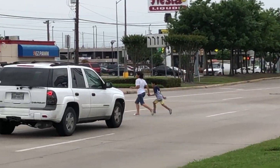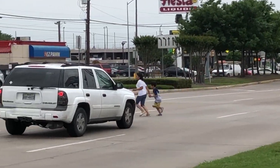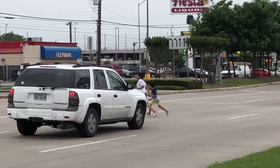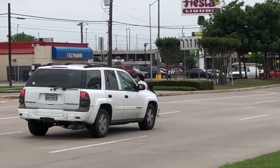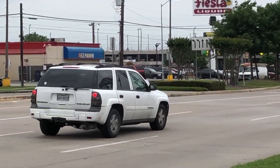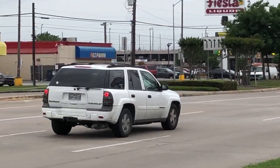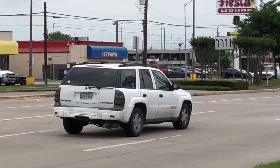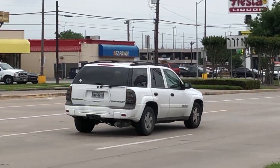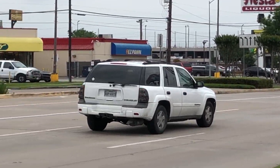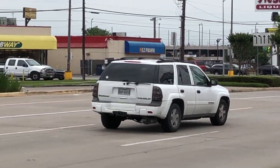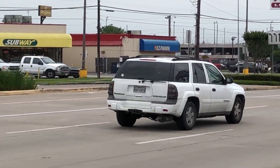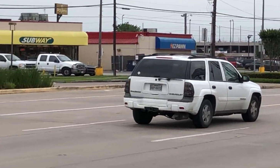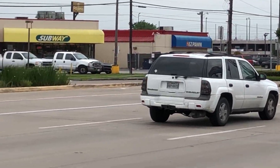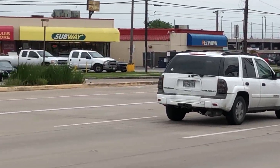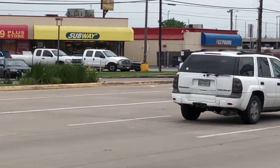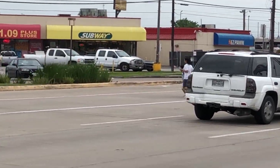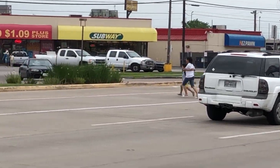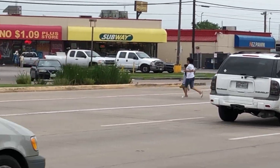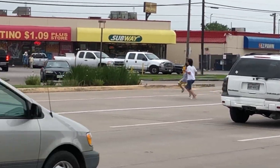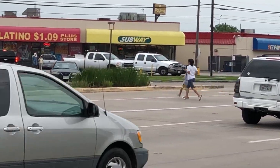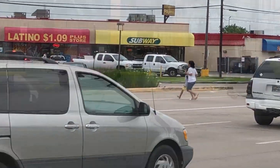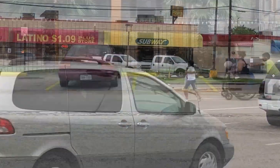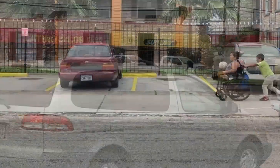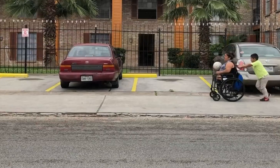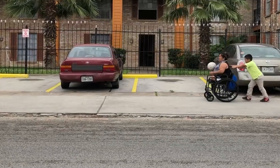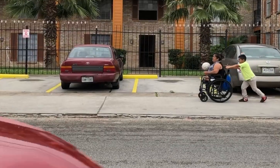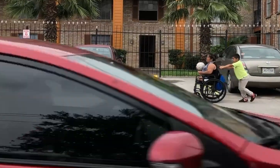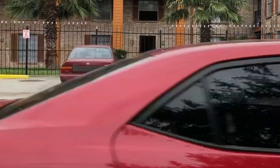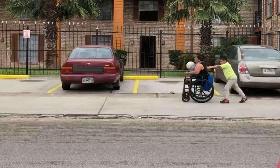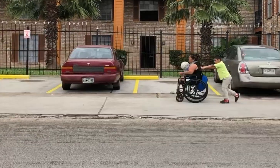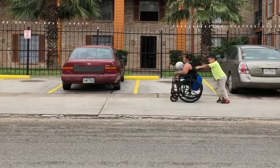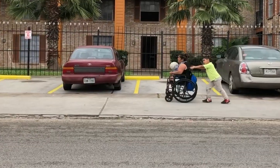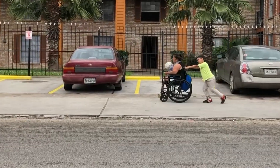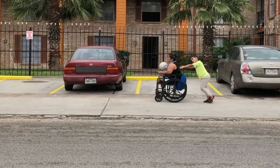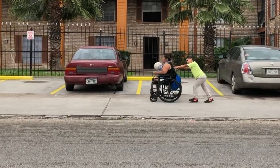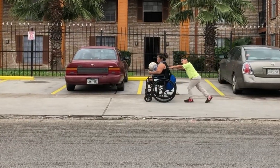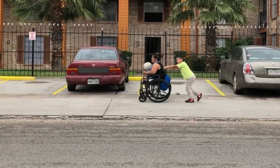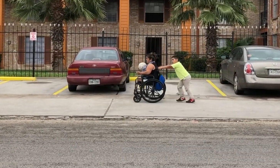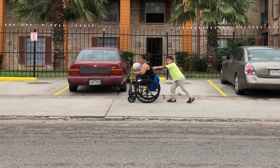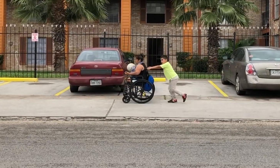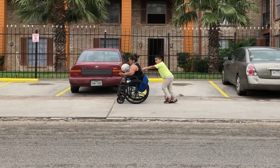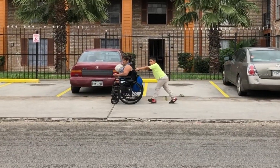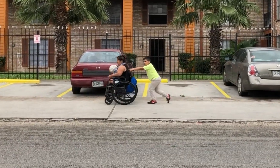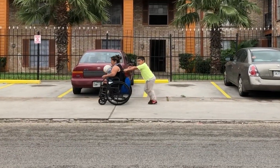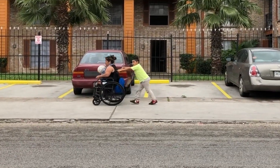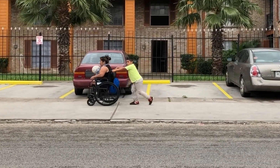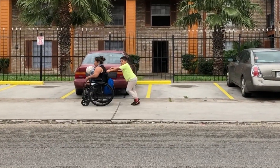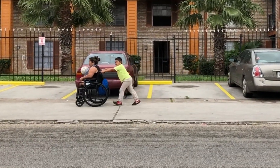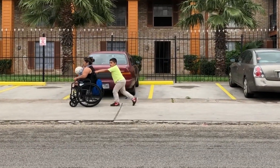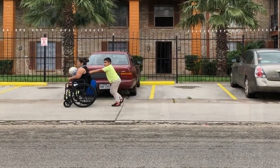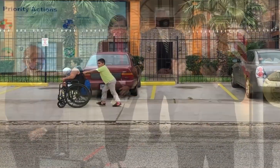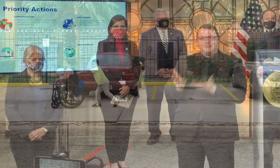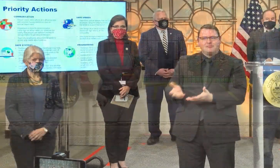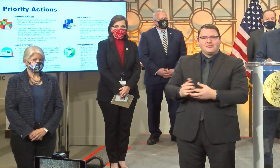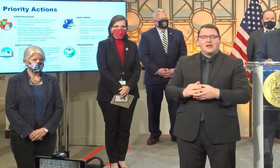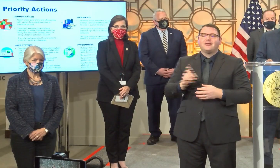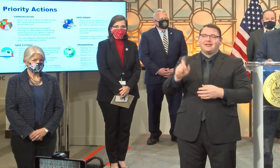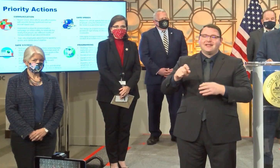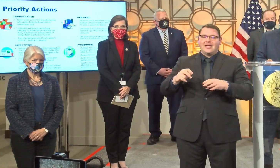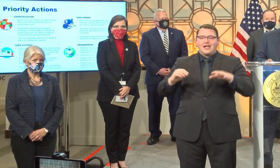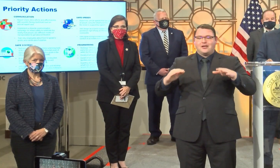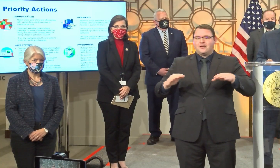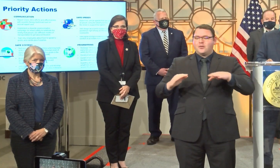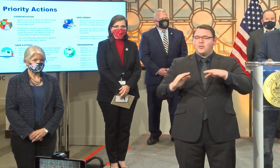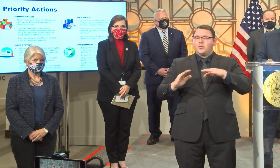by prioritizing safety over vulnerable road users like people walking and using a wheelchair. Based on